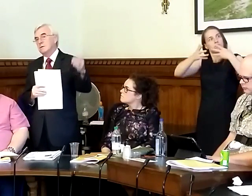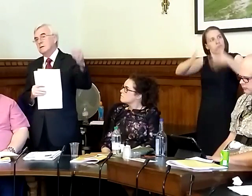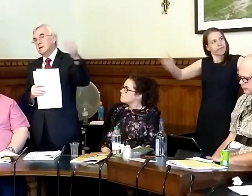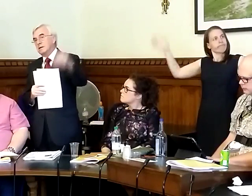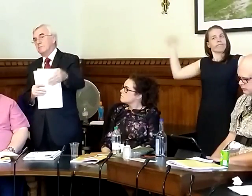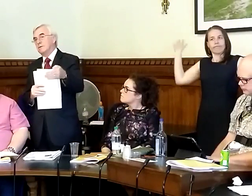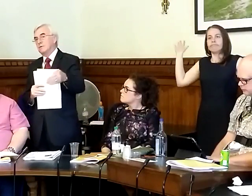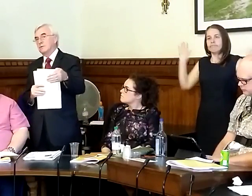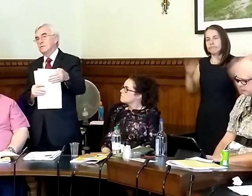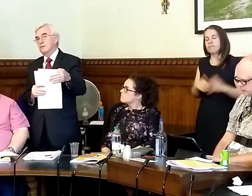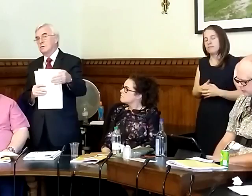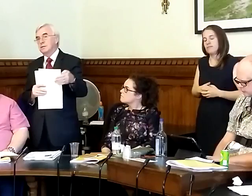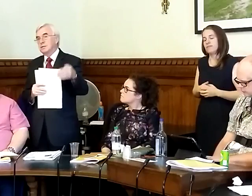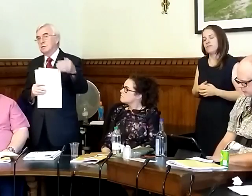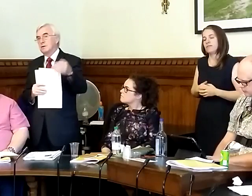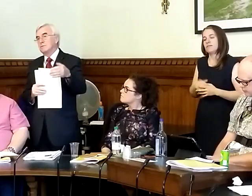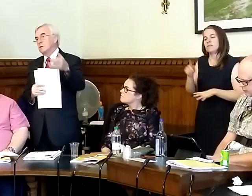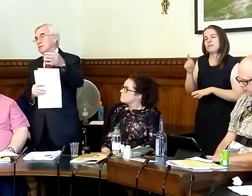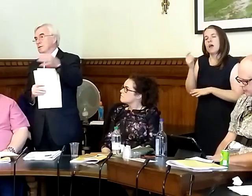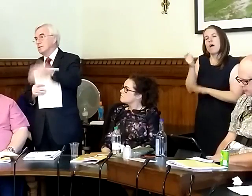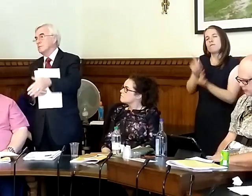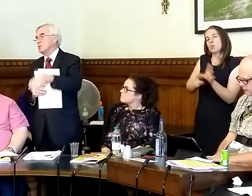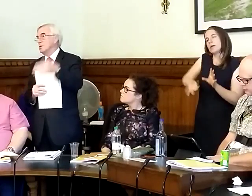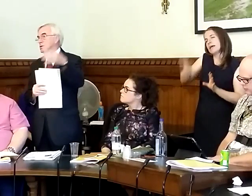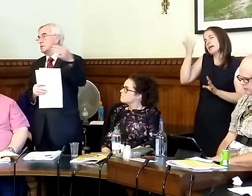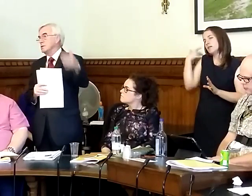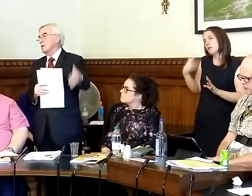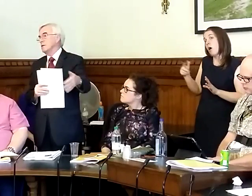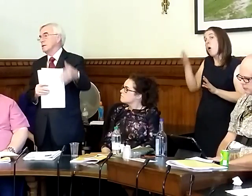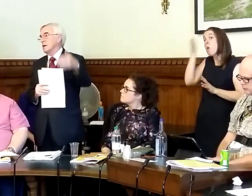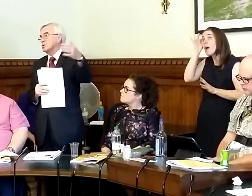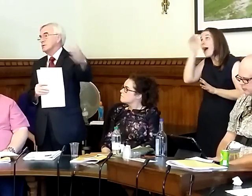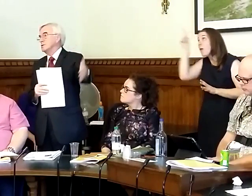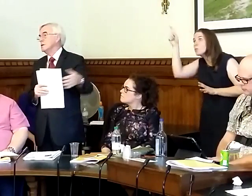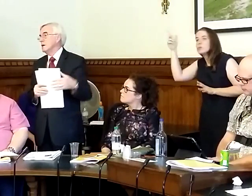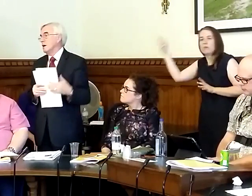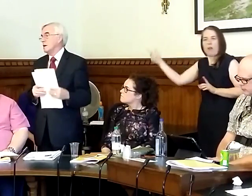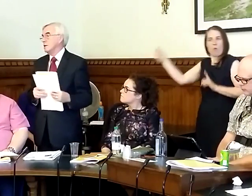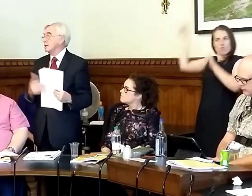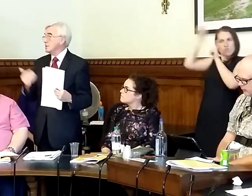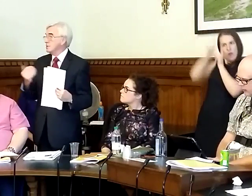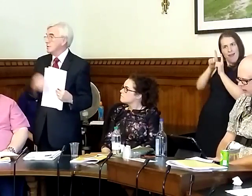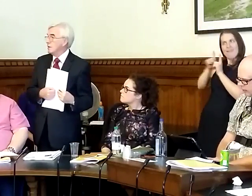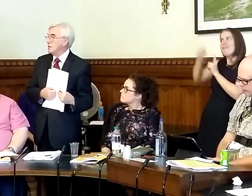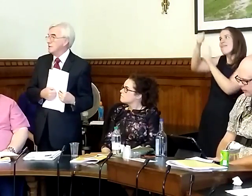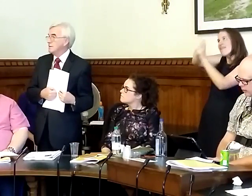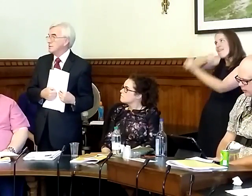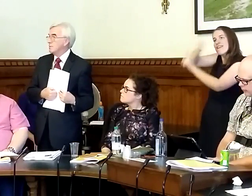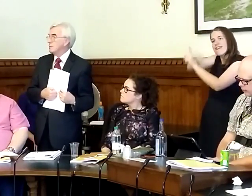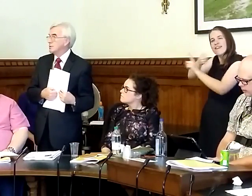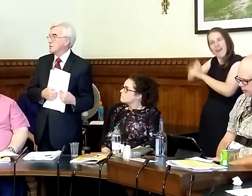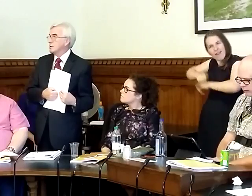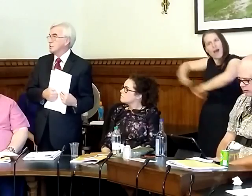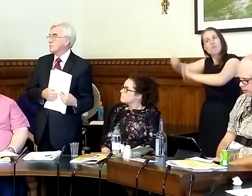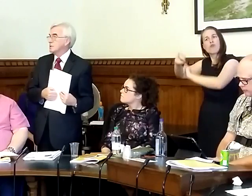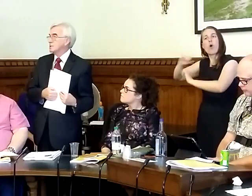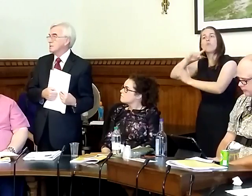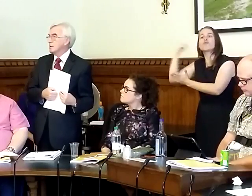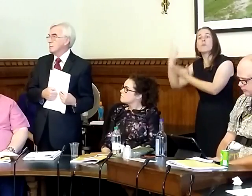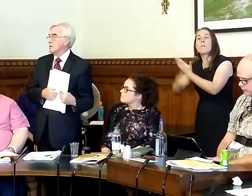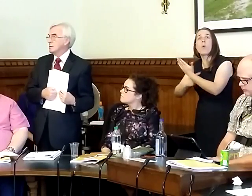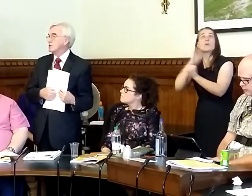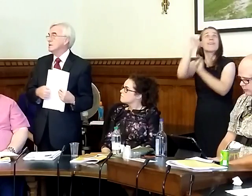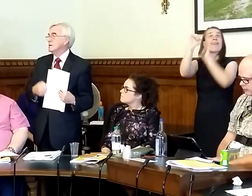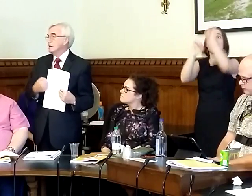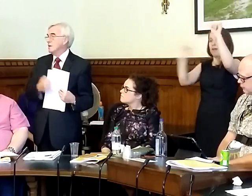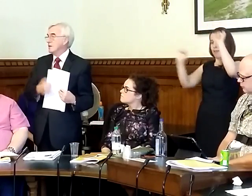of years ago, a number of local authorities along with us on demonstrations and direct actions, highlighting, doing their own individual reports, the